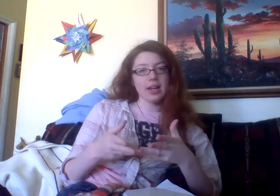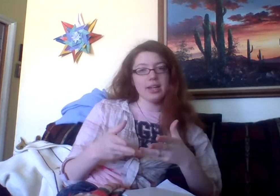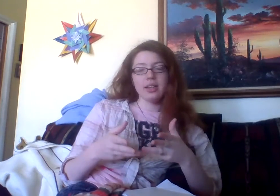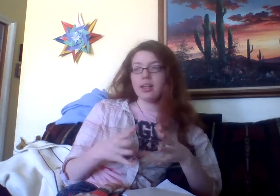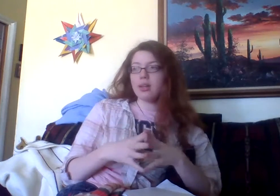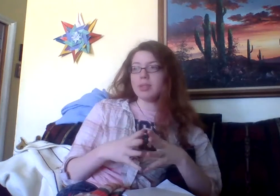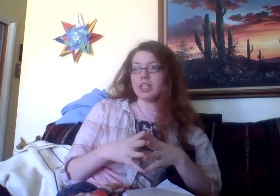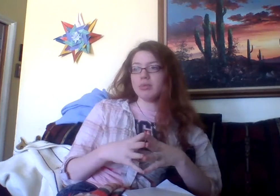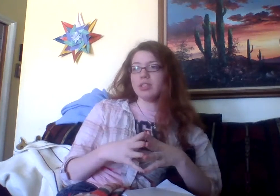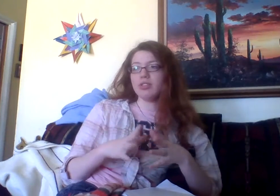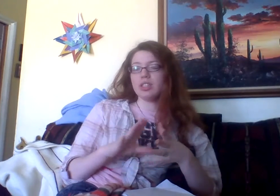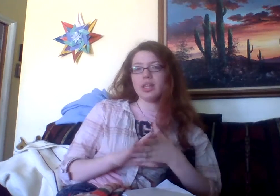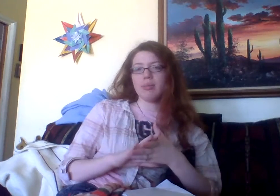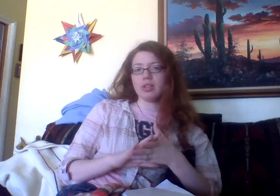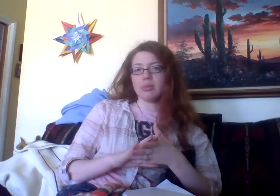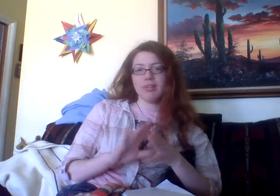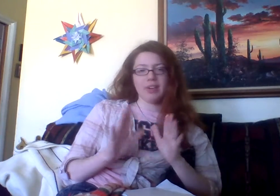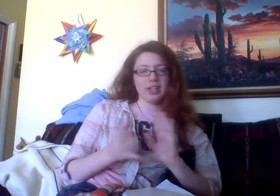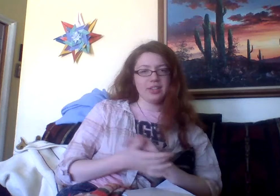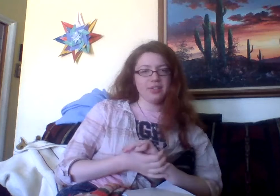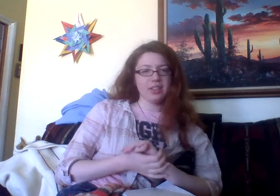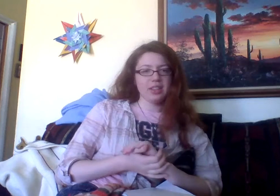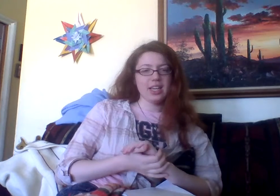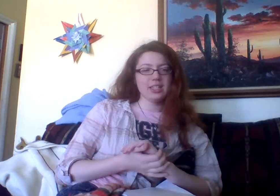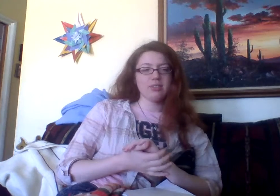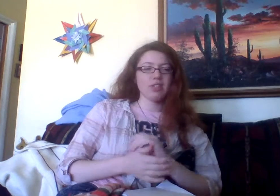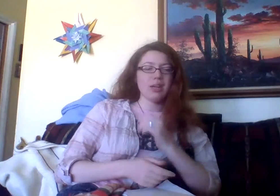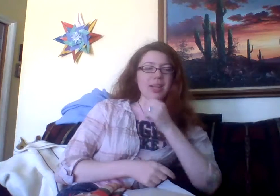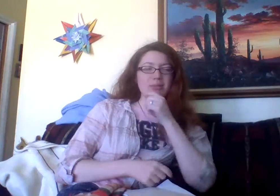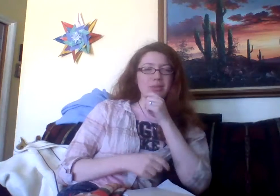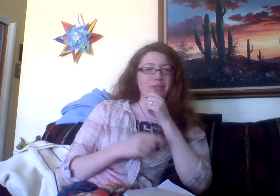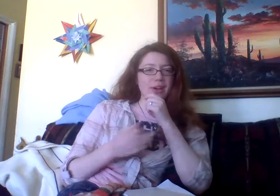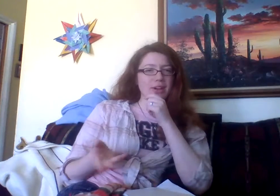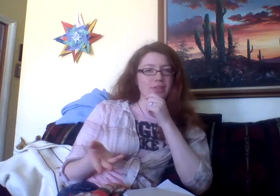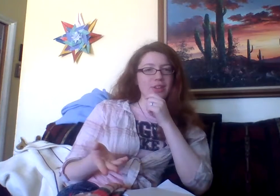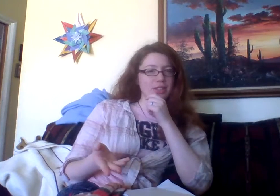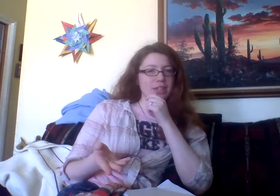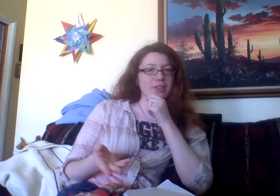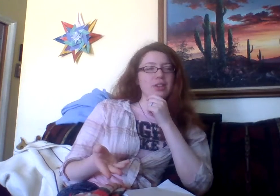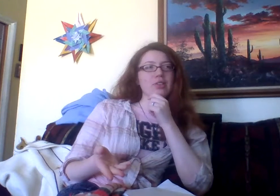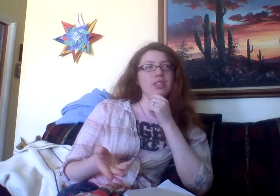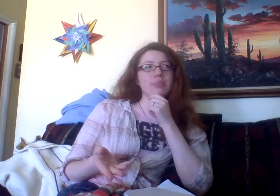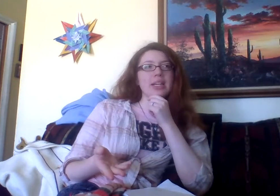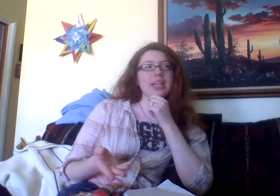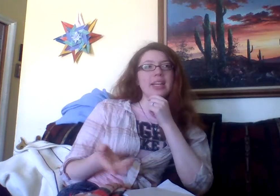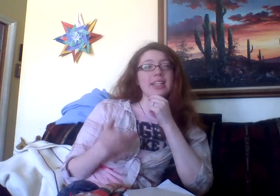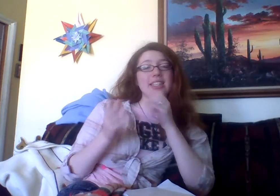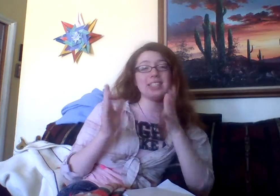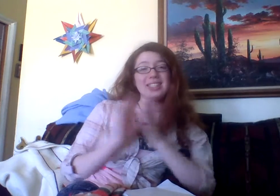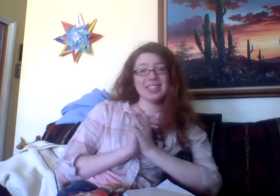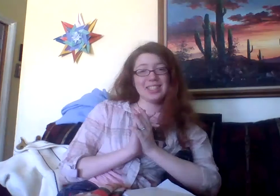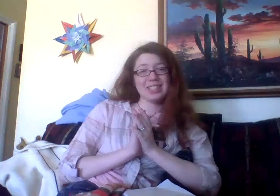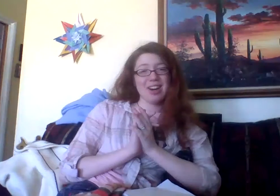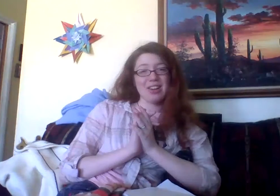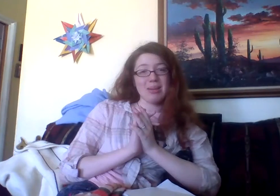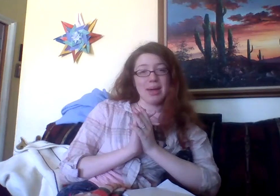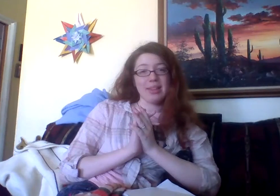sign, because we use the same words to mean very different things, which I imagine must be very confusing if you don't speak English. Sorry about